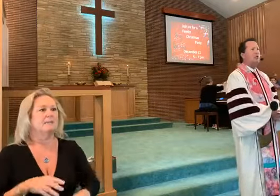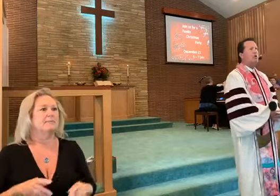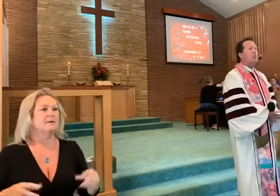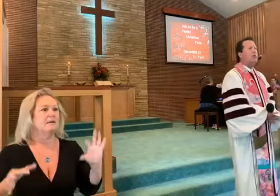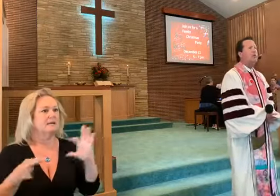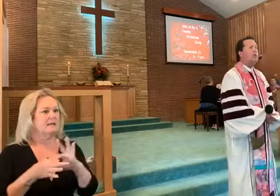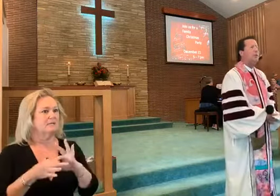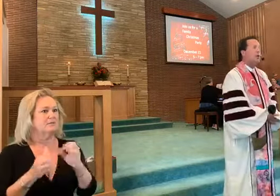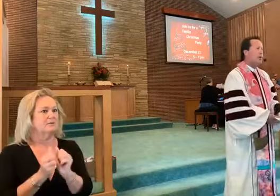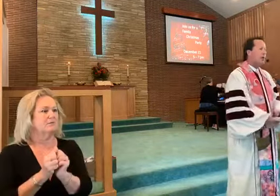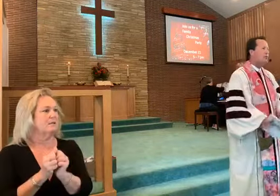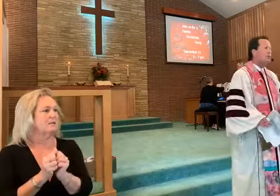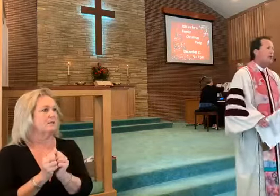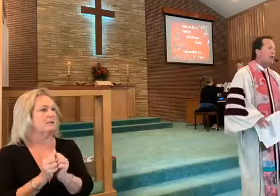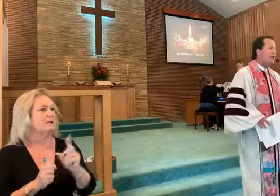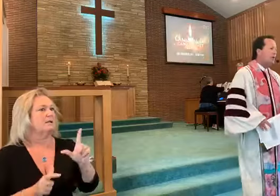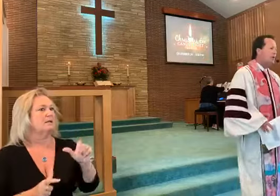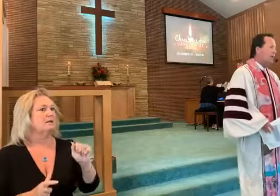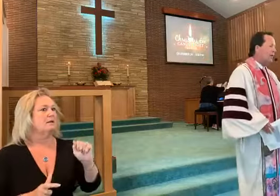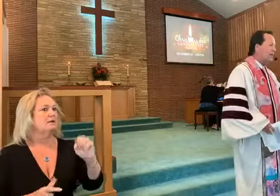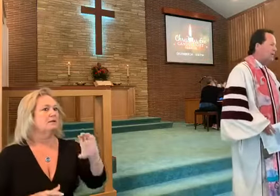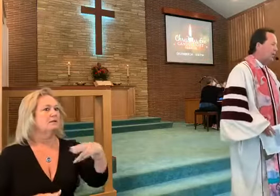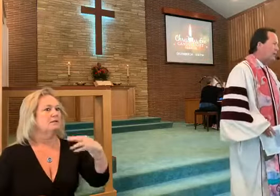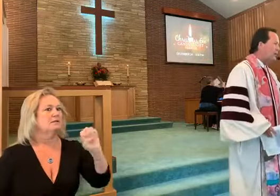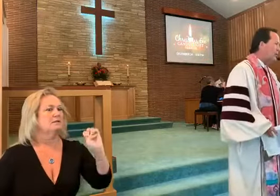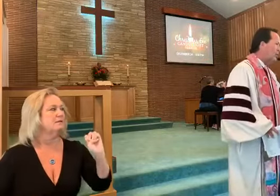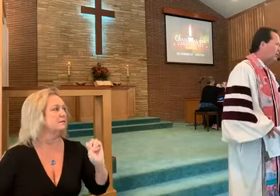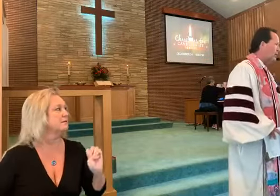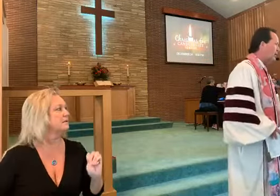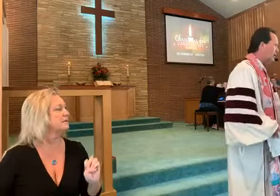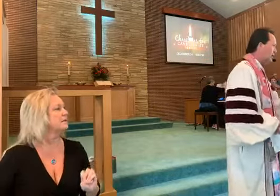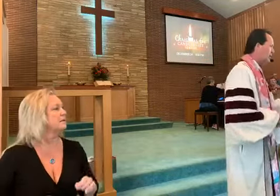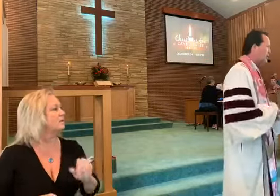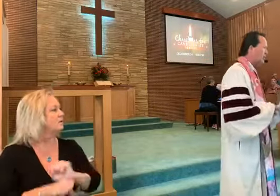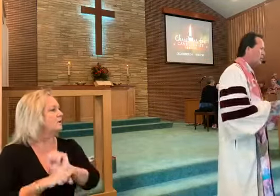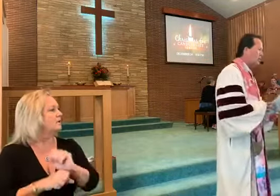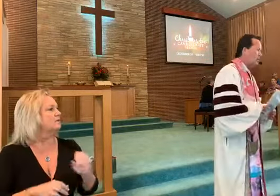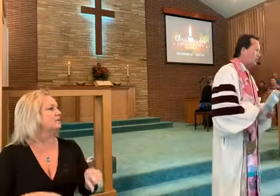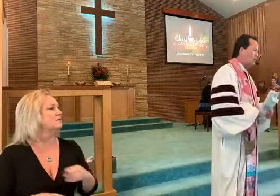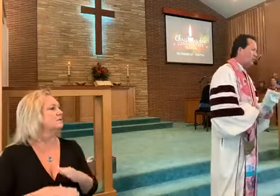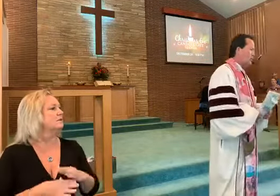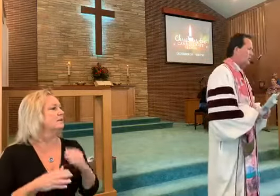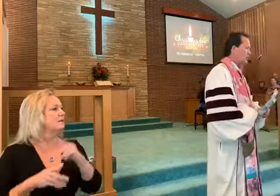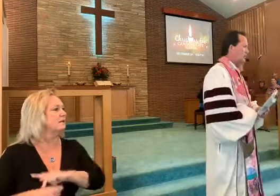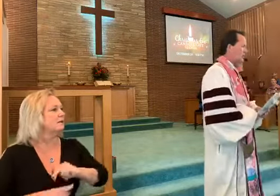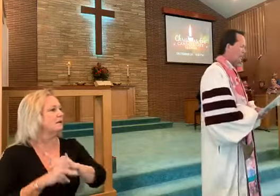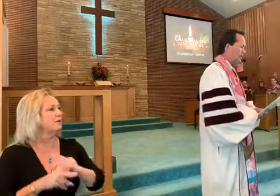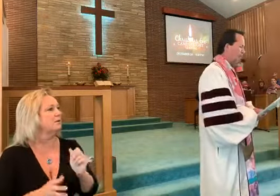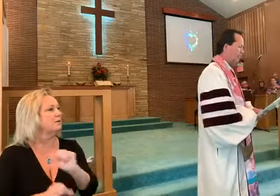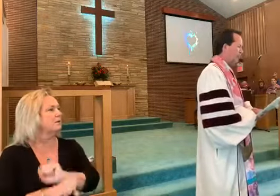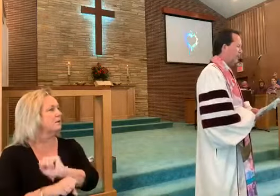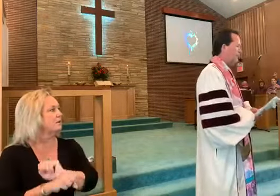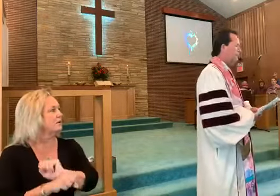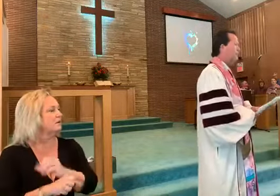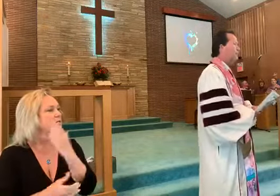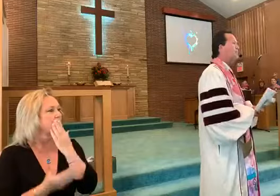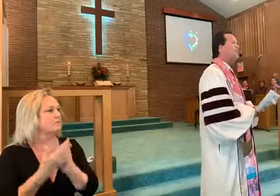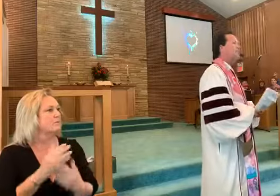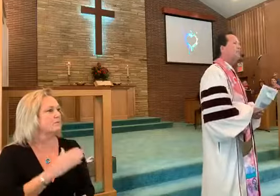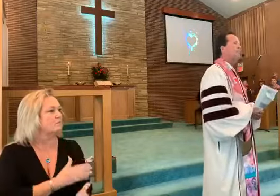connection with LARGE and their work, as well as her sharing and caring work. Thank you very much, Bruce. Good